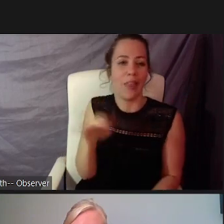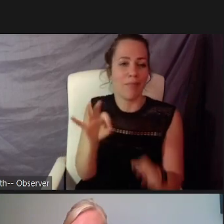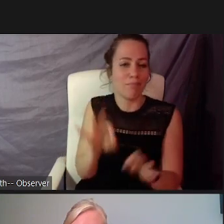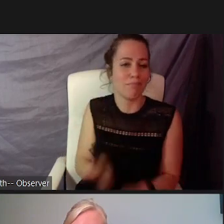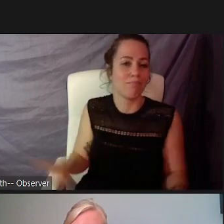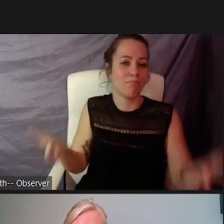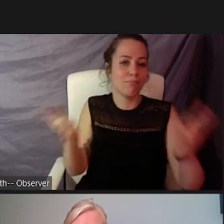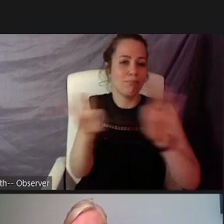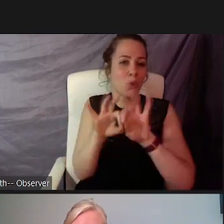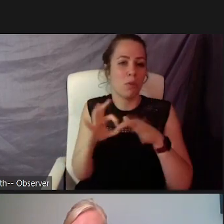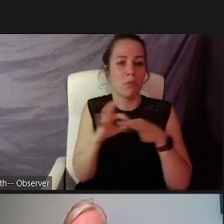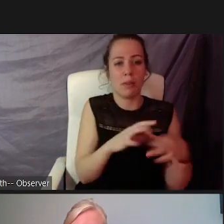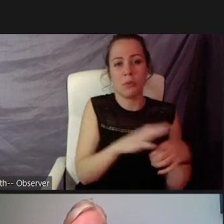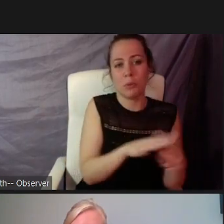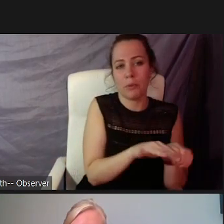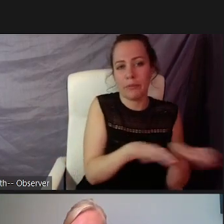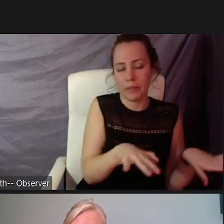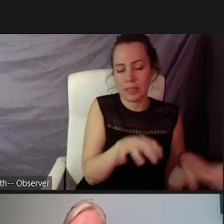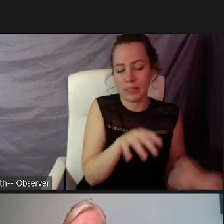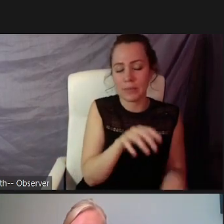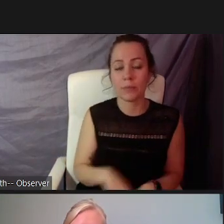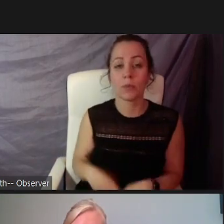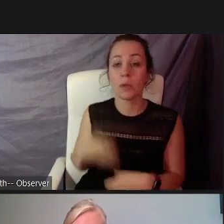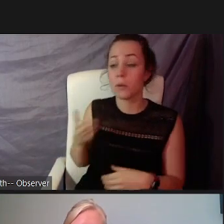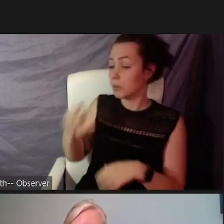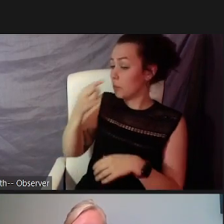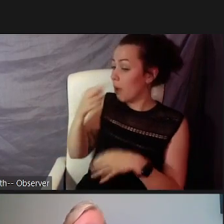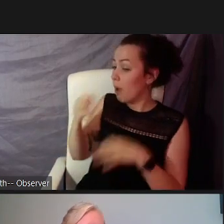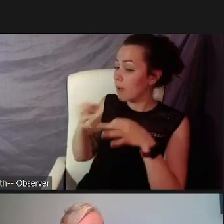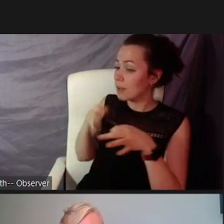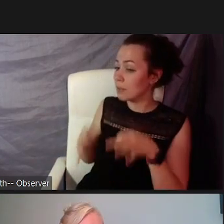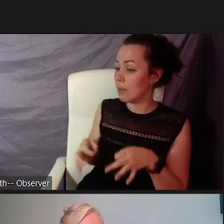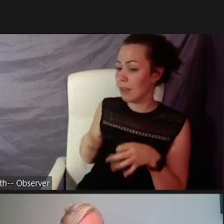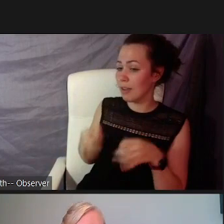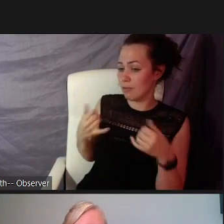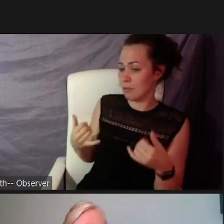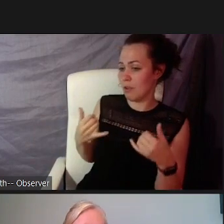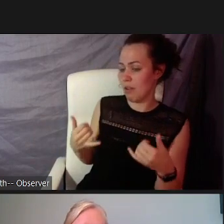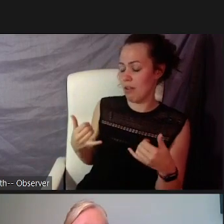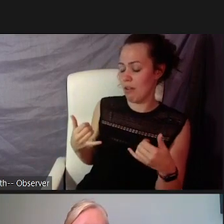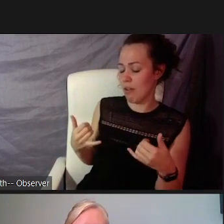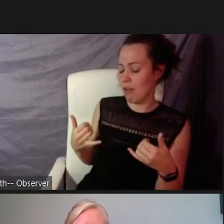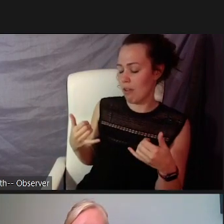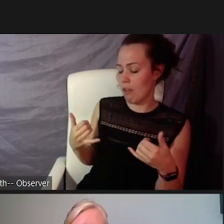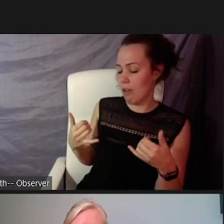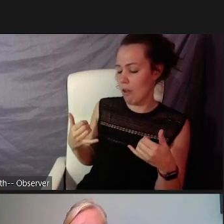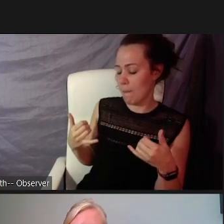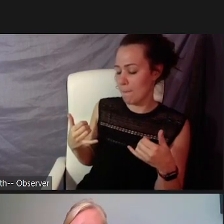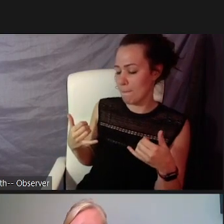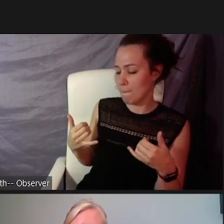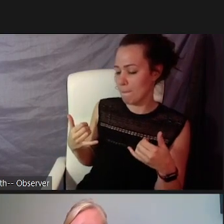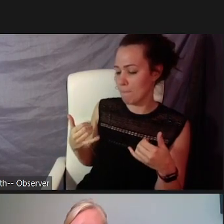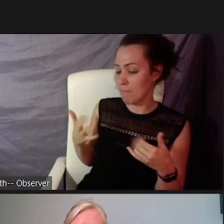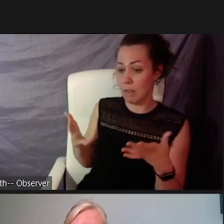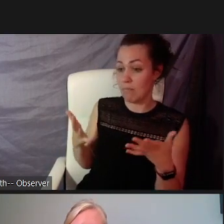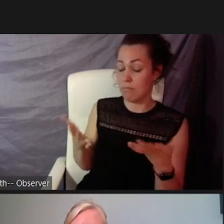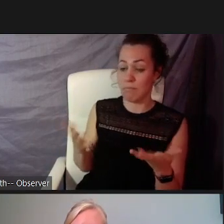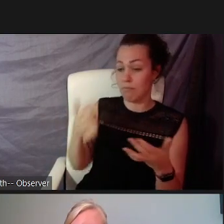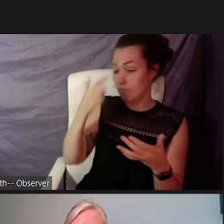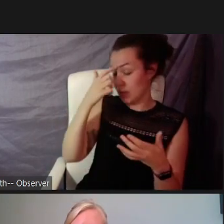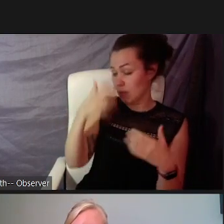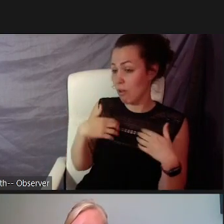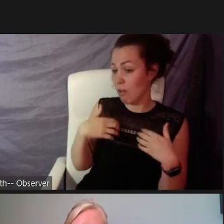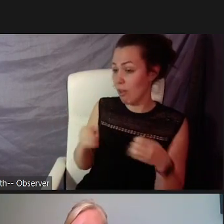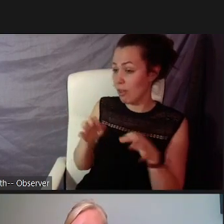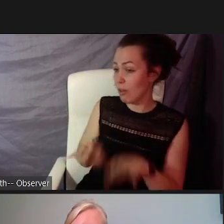this disease. So Aisha, can you explain to our audience today why is it important